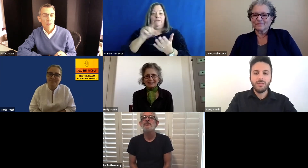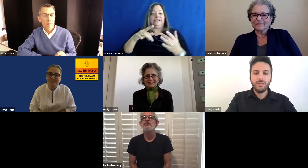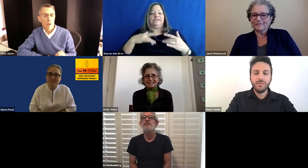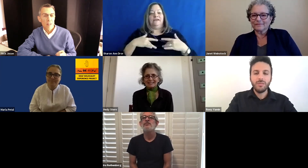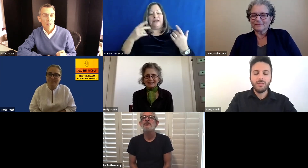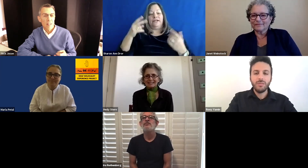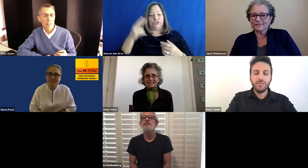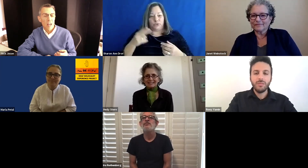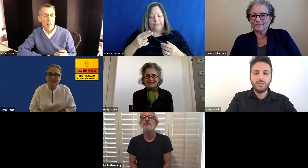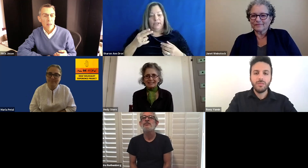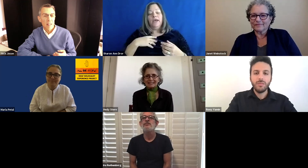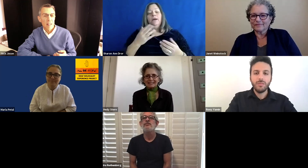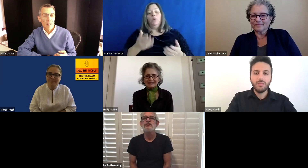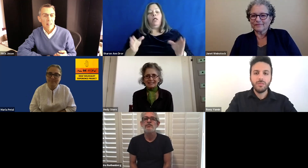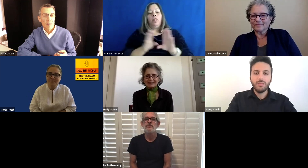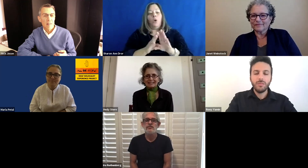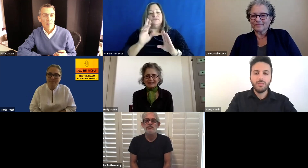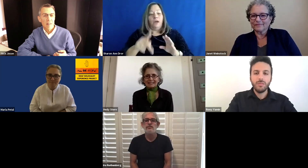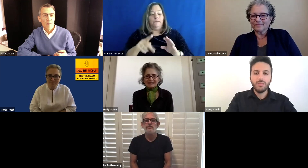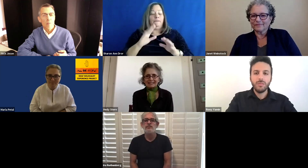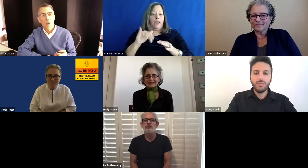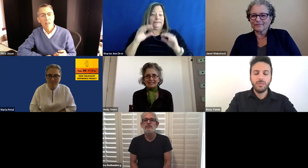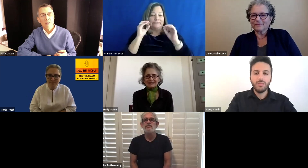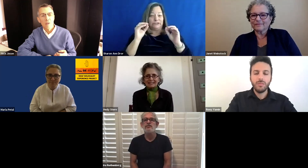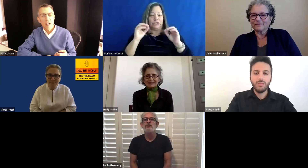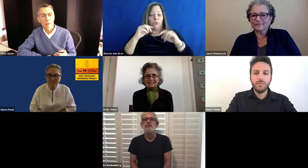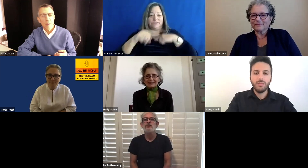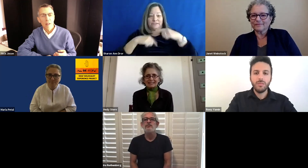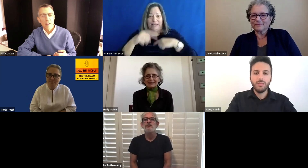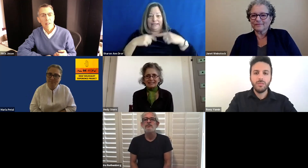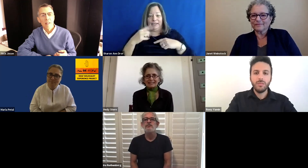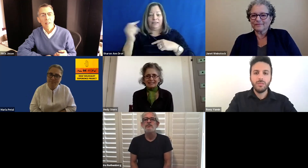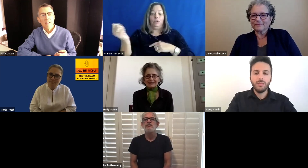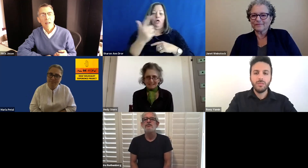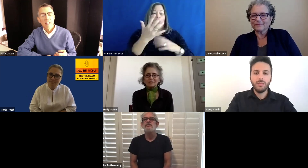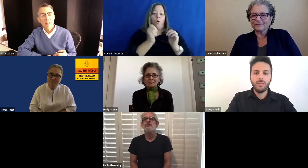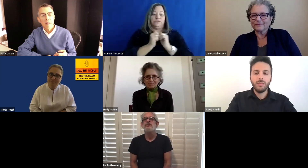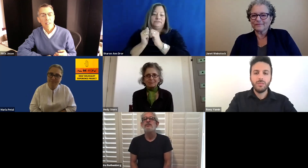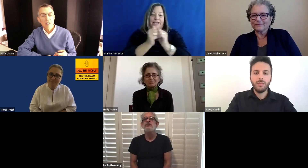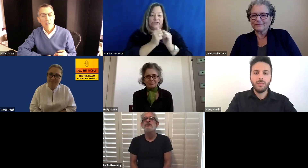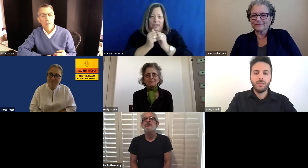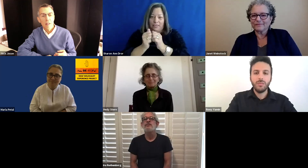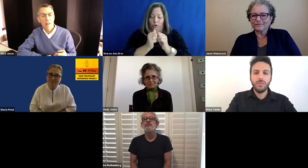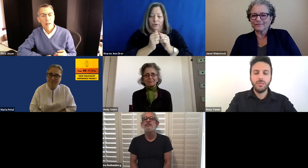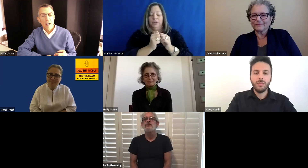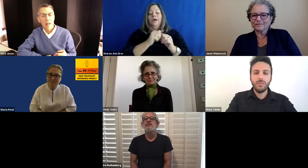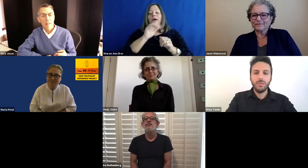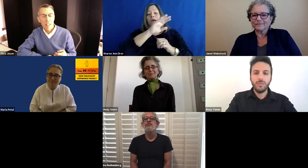important to document this point in history, and we want to end up by teaching everyone together